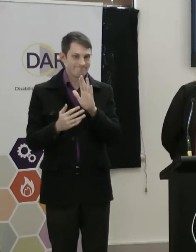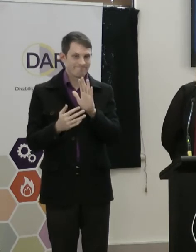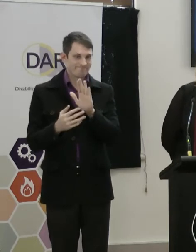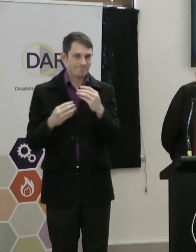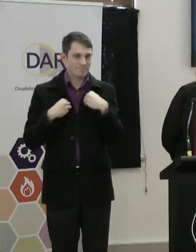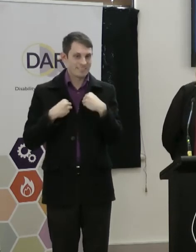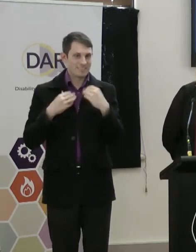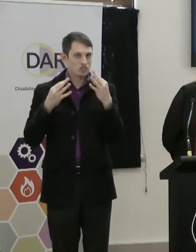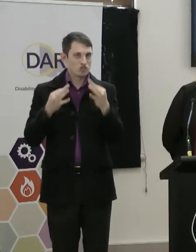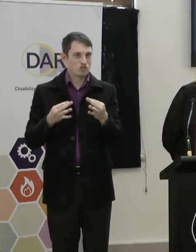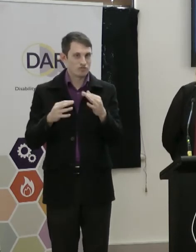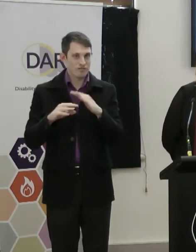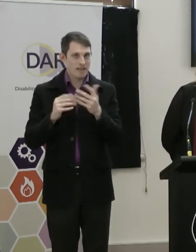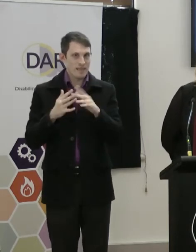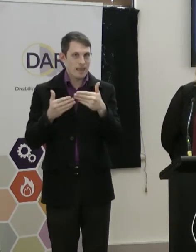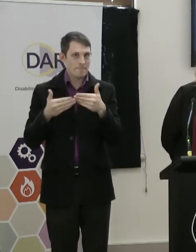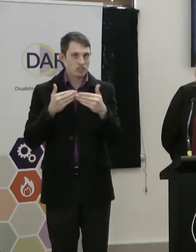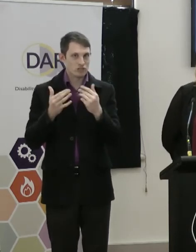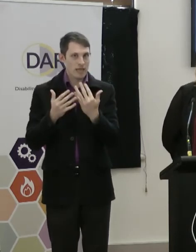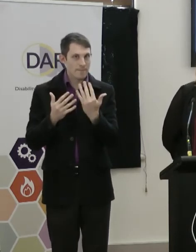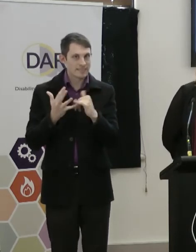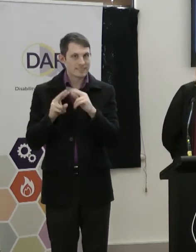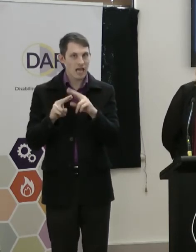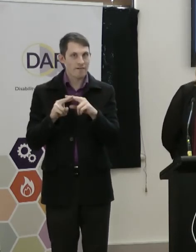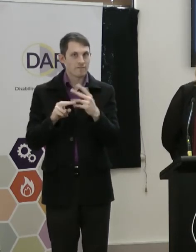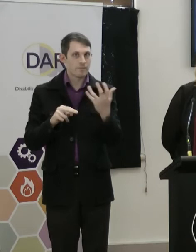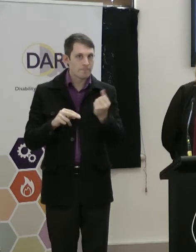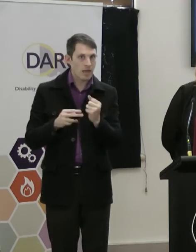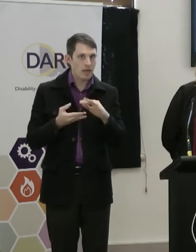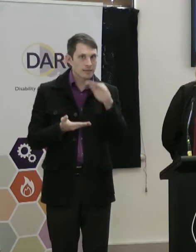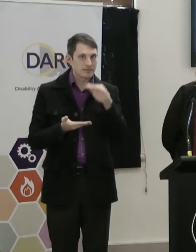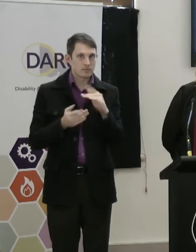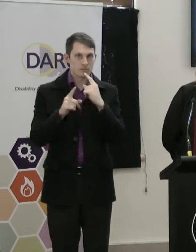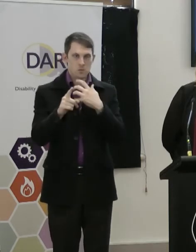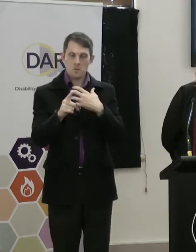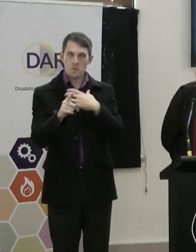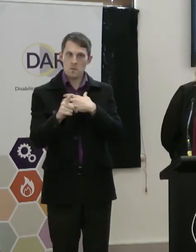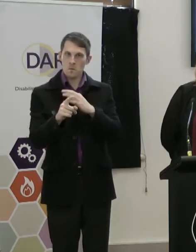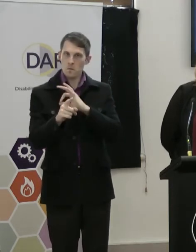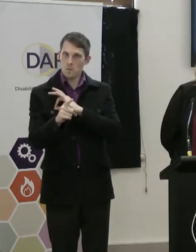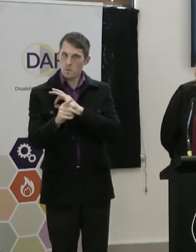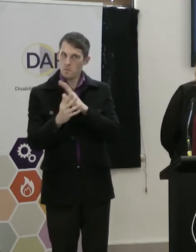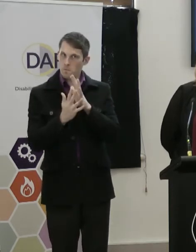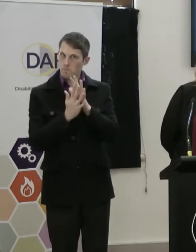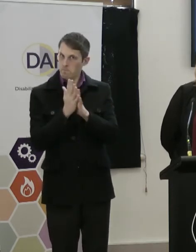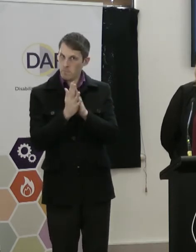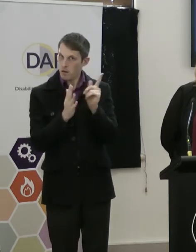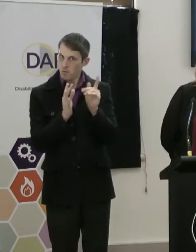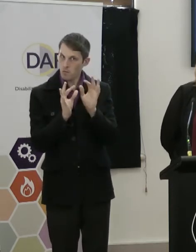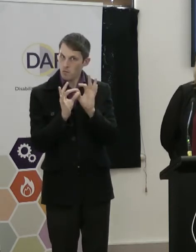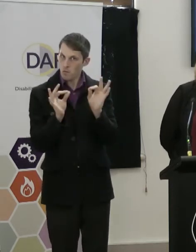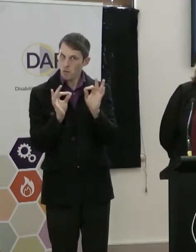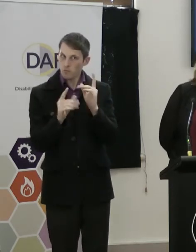to make as to how they manage their staff. So there's no sort of consistent, if you are